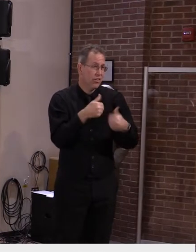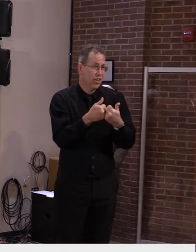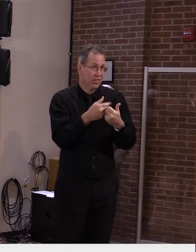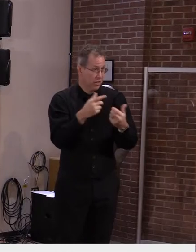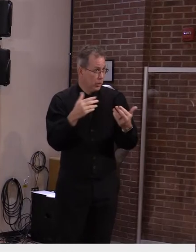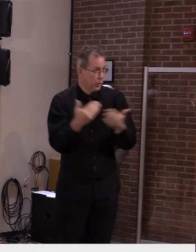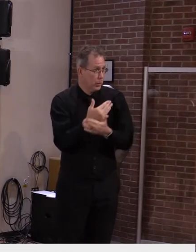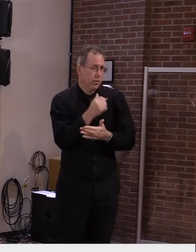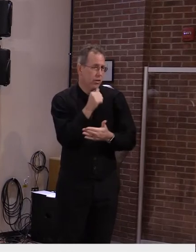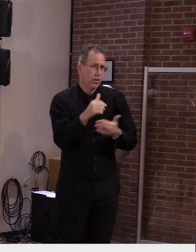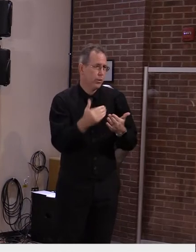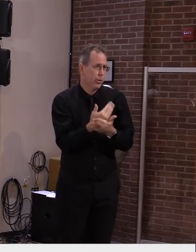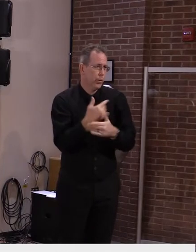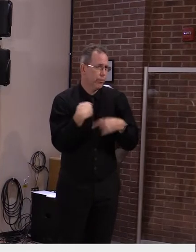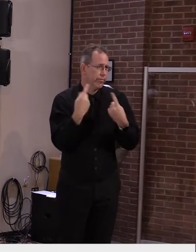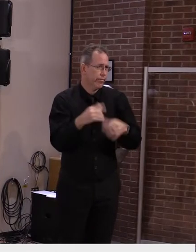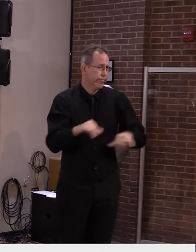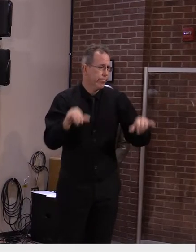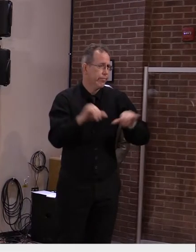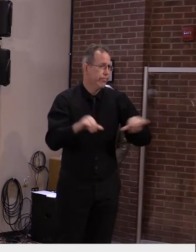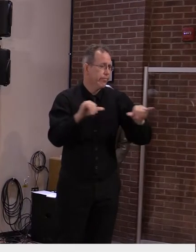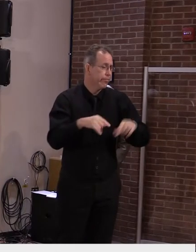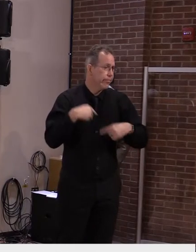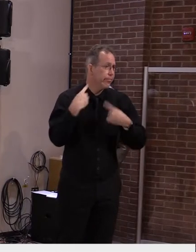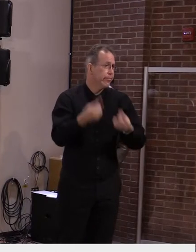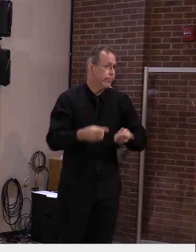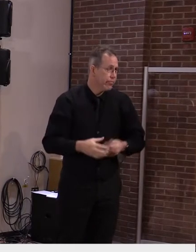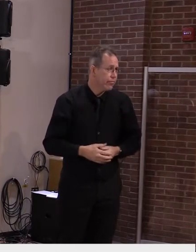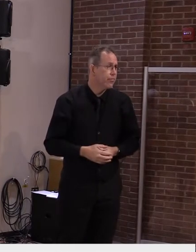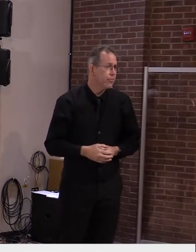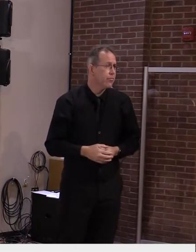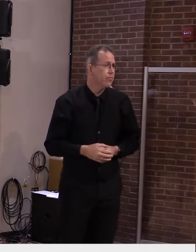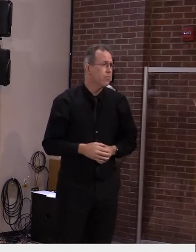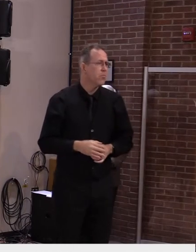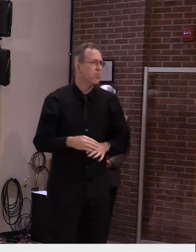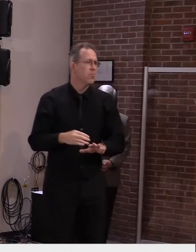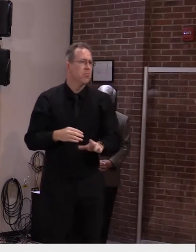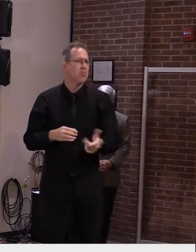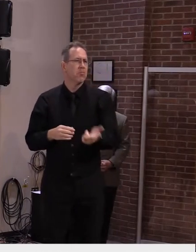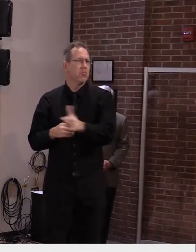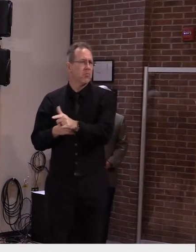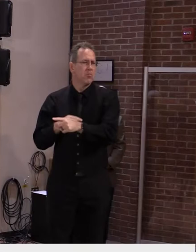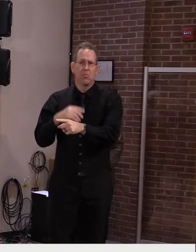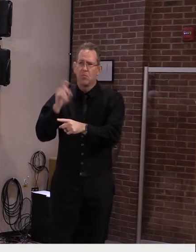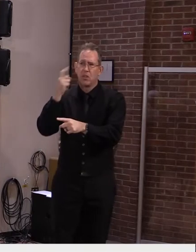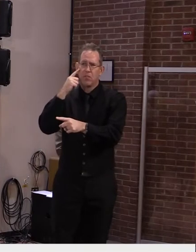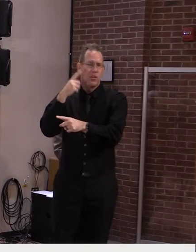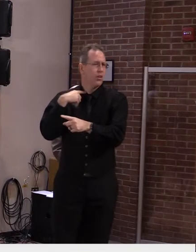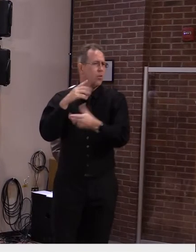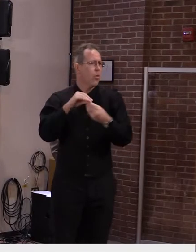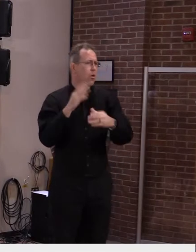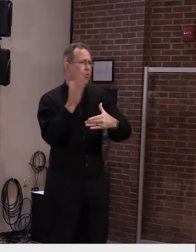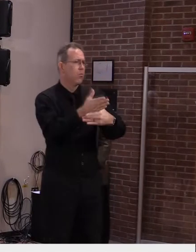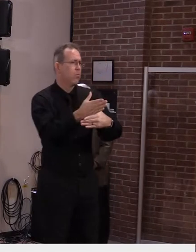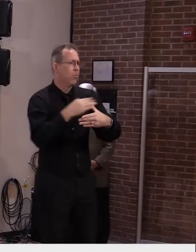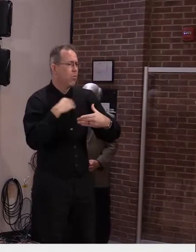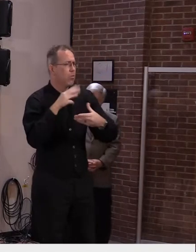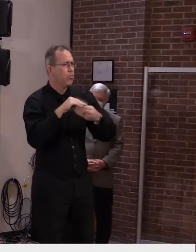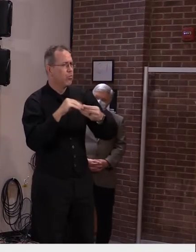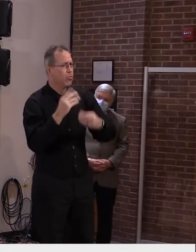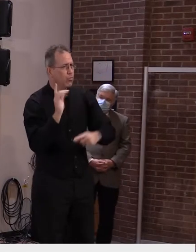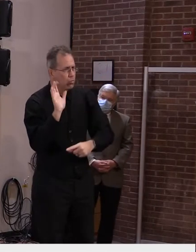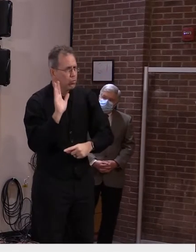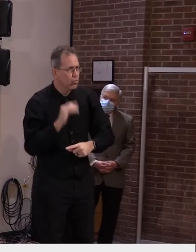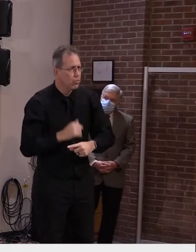with that staffing challenge. Oh, sorry, Governor. No, I was just going to say it's not as though all of the troopers